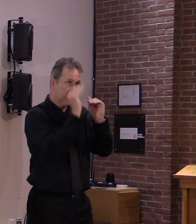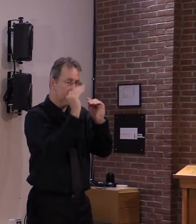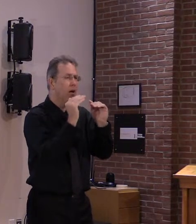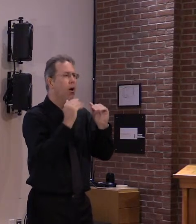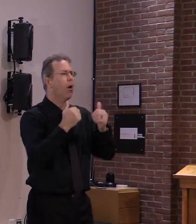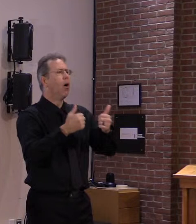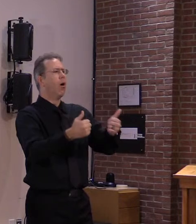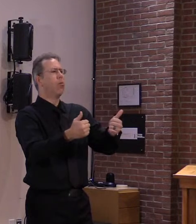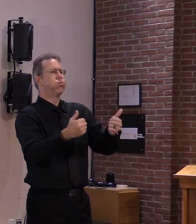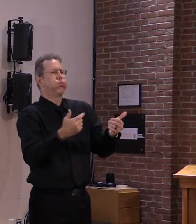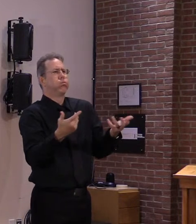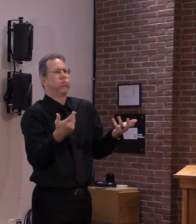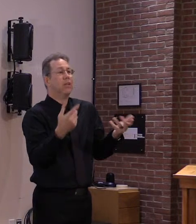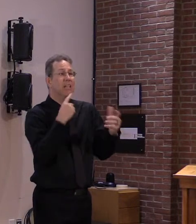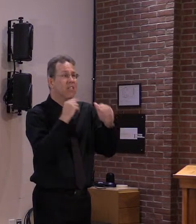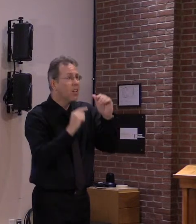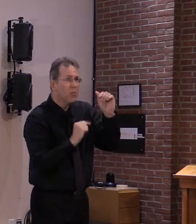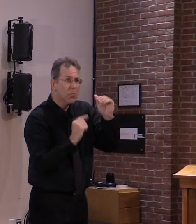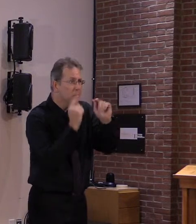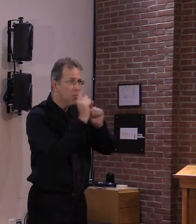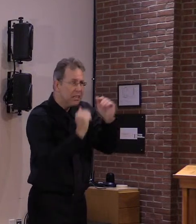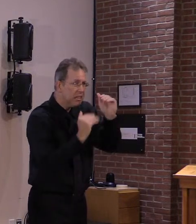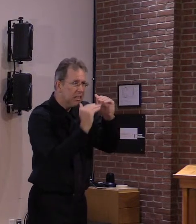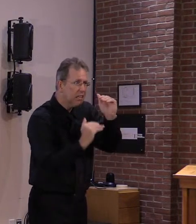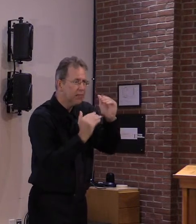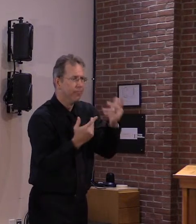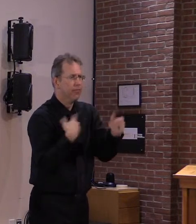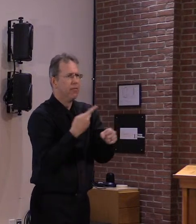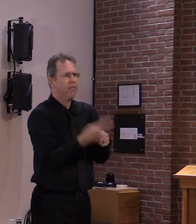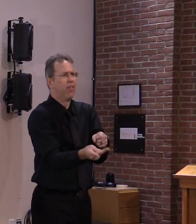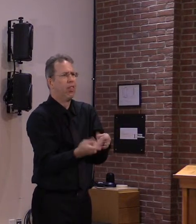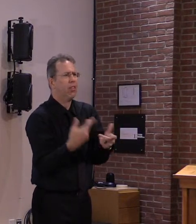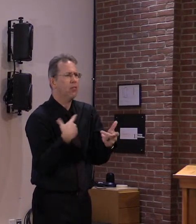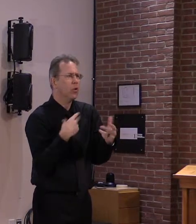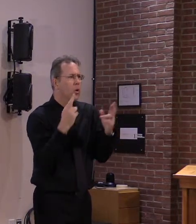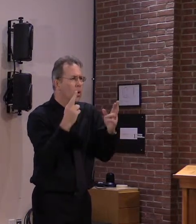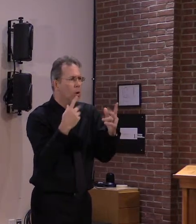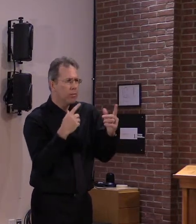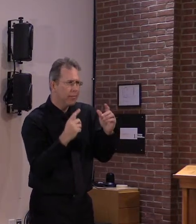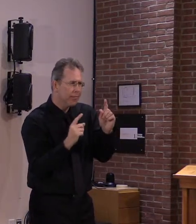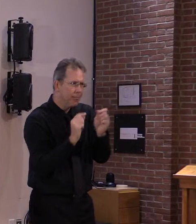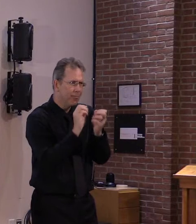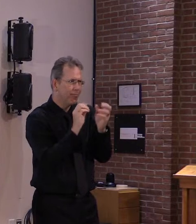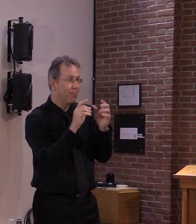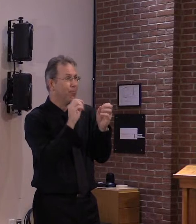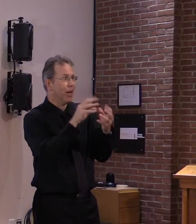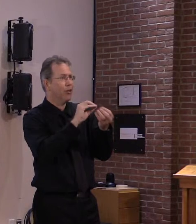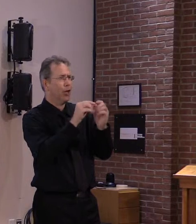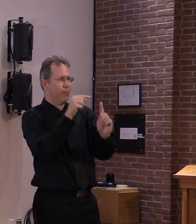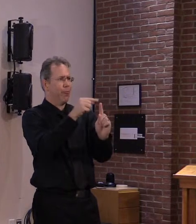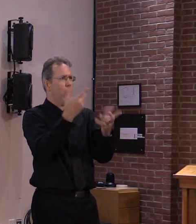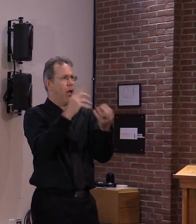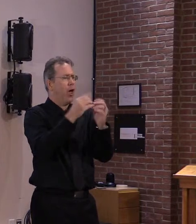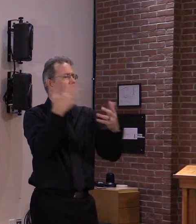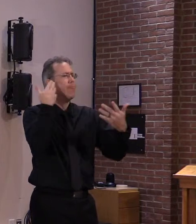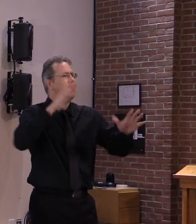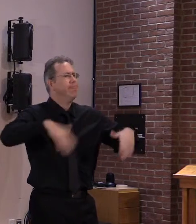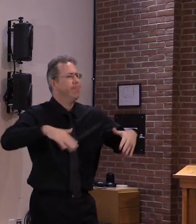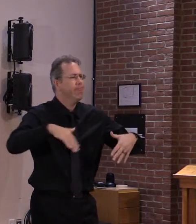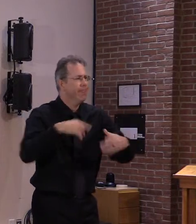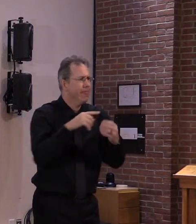establishing what protocols might be useful to implement